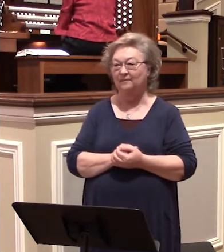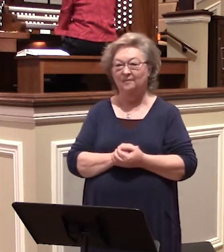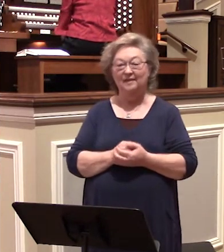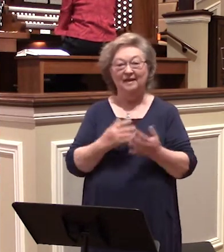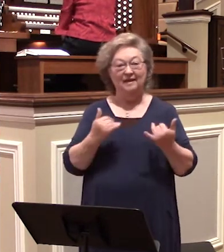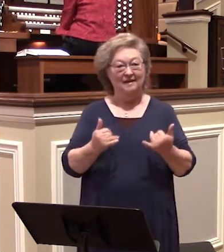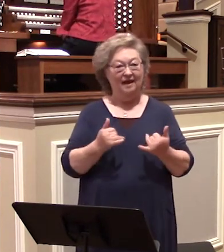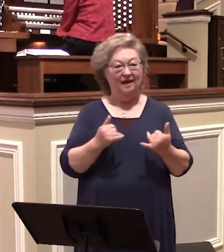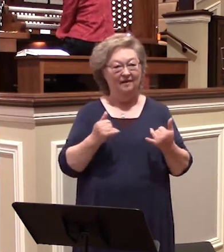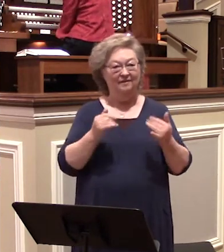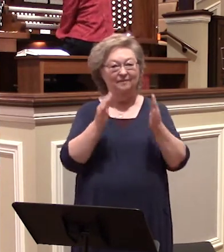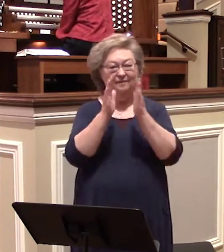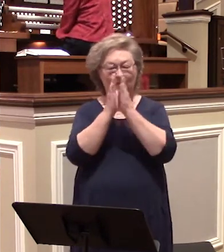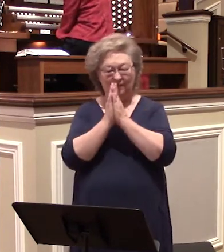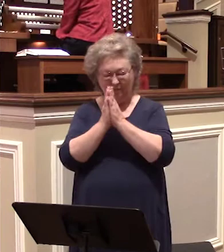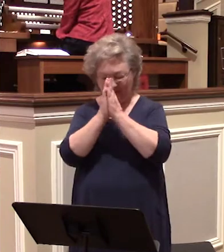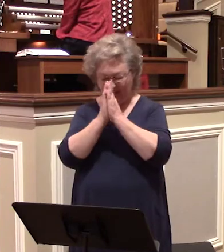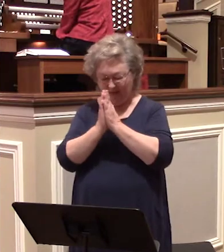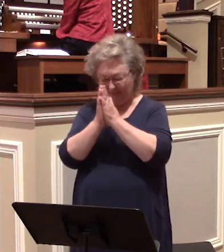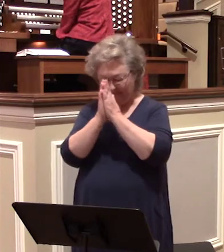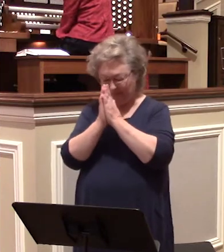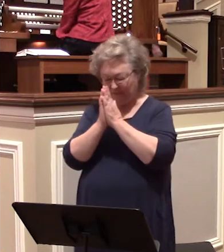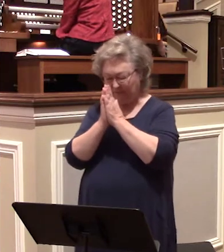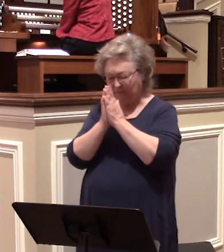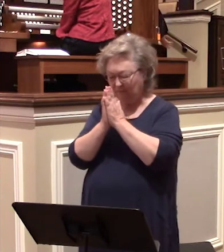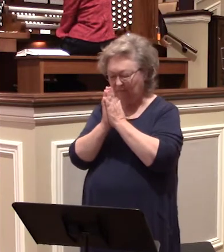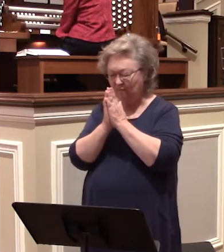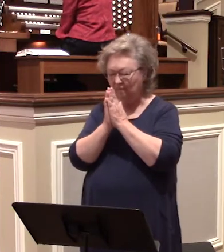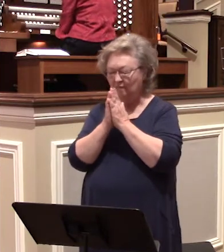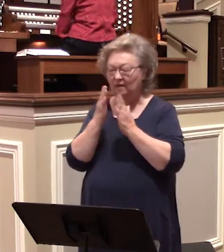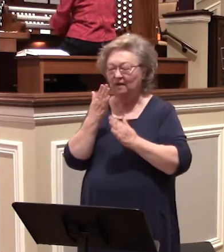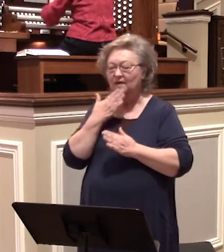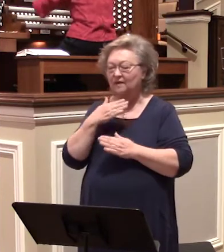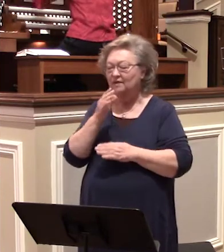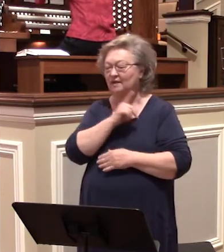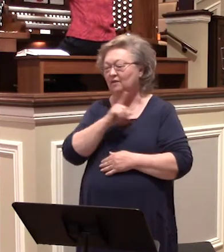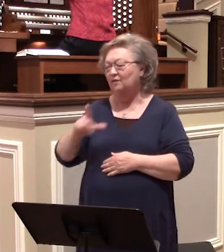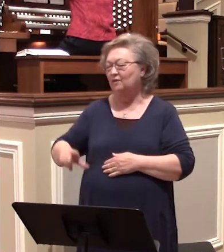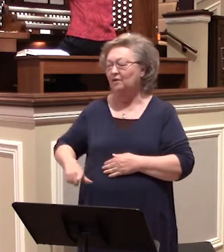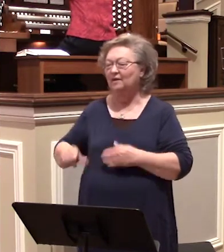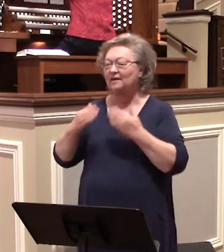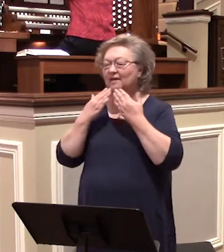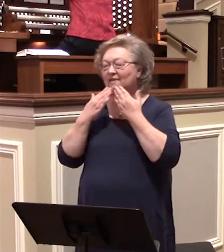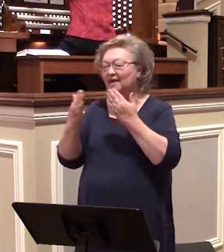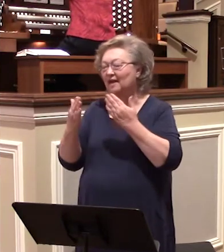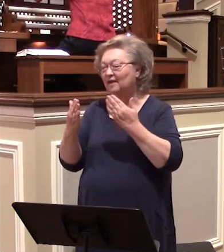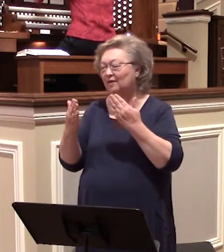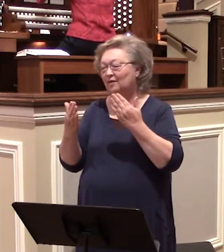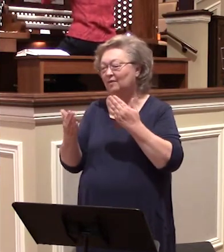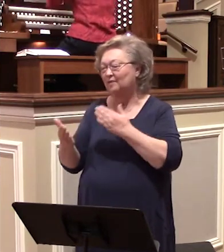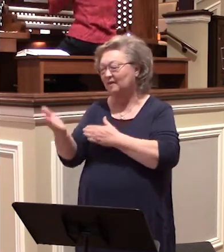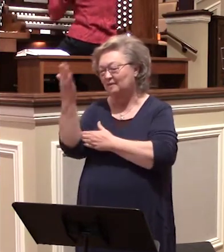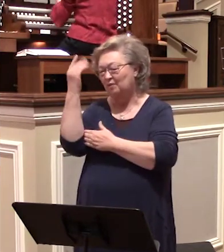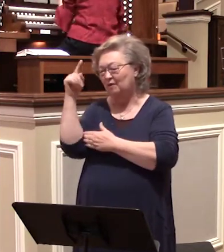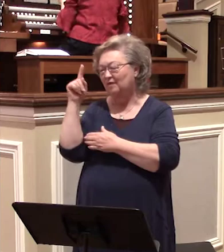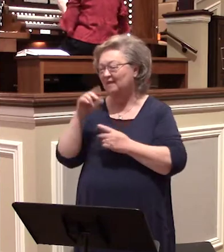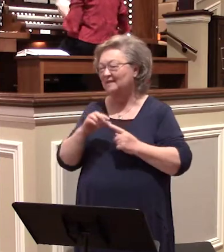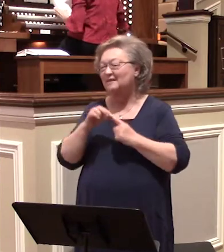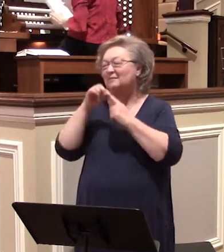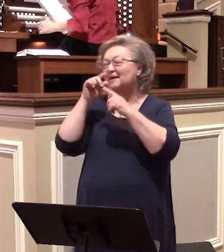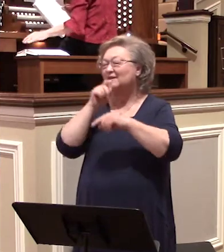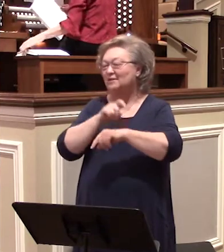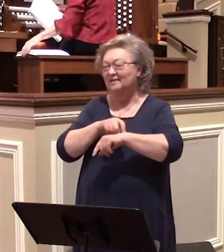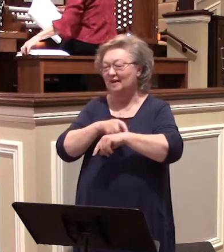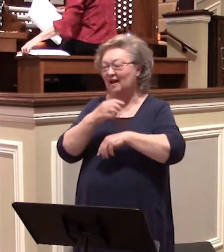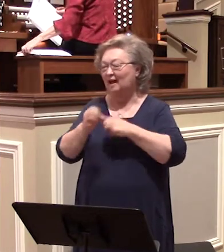Please join me as we pray together. Dear Lord, we thank you this morning for this special time of the year when we come